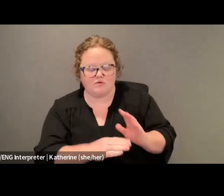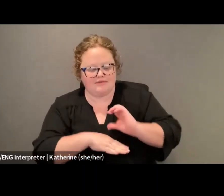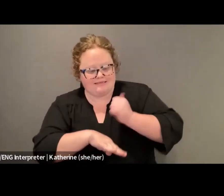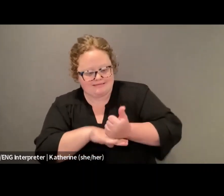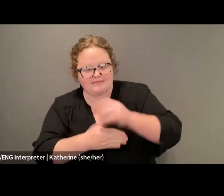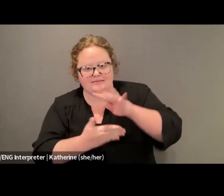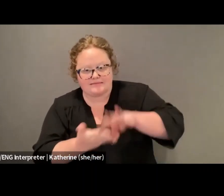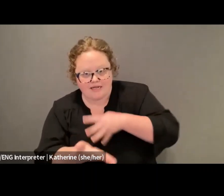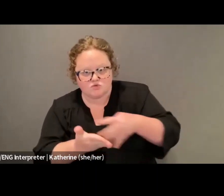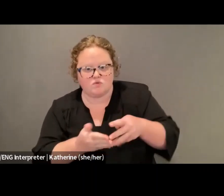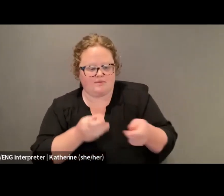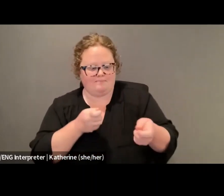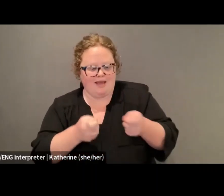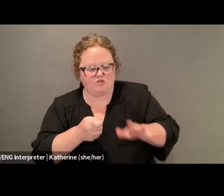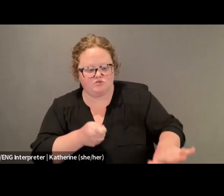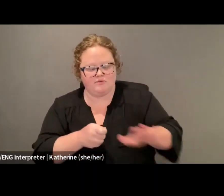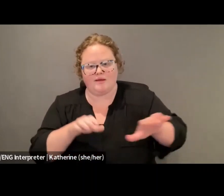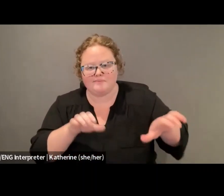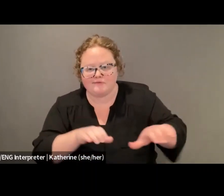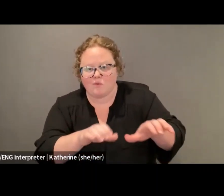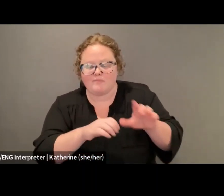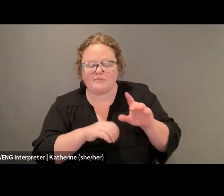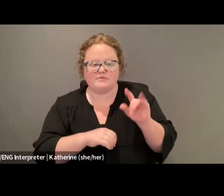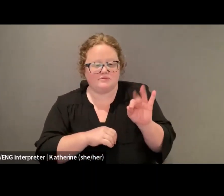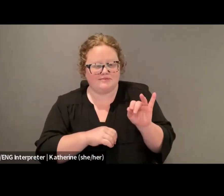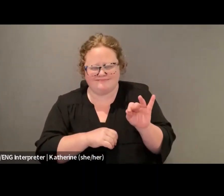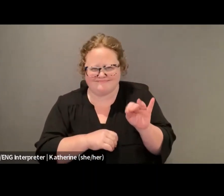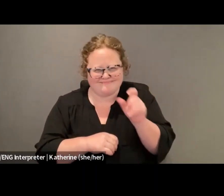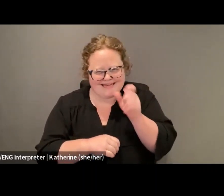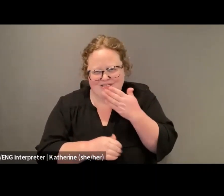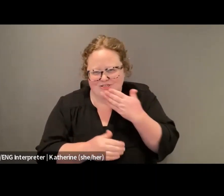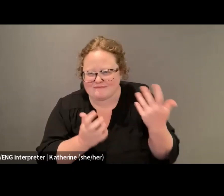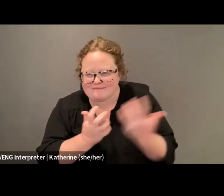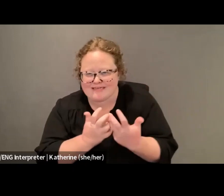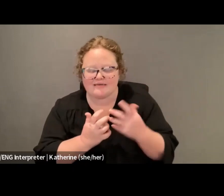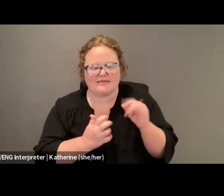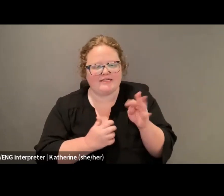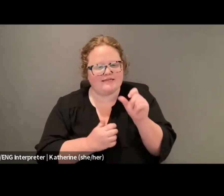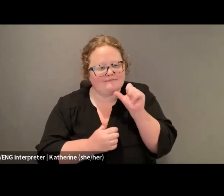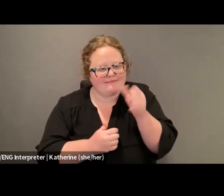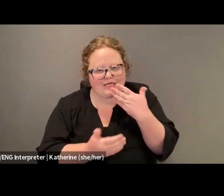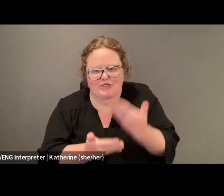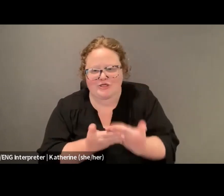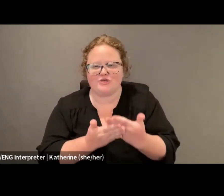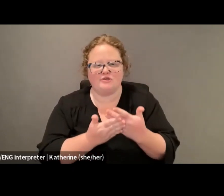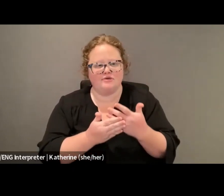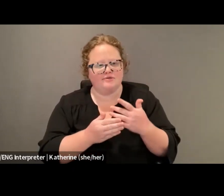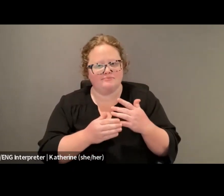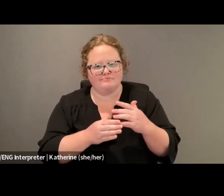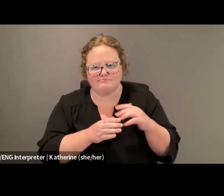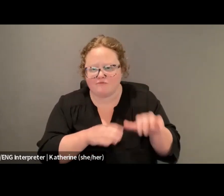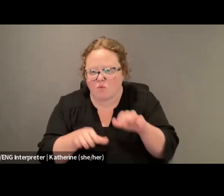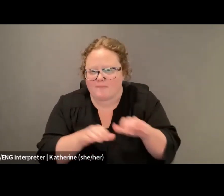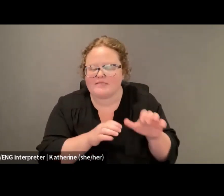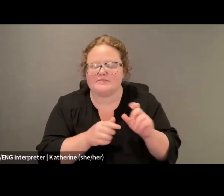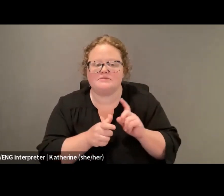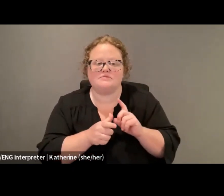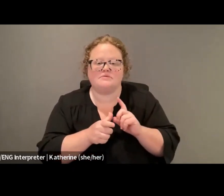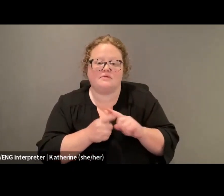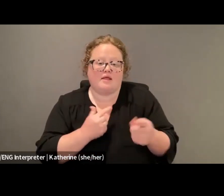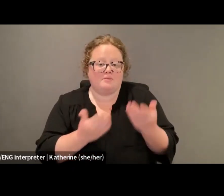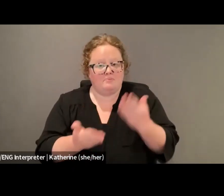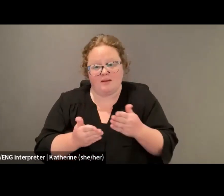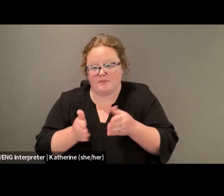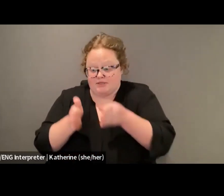performance. If the person isn't working out as a worker, if they're not providing satisfactory performance, the participant may terminate